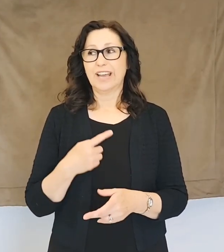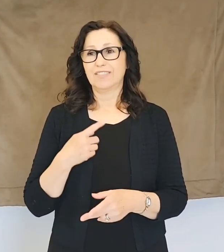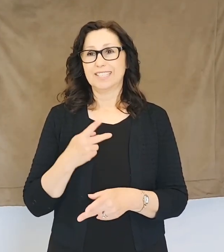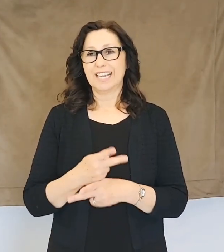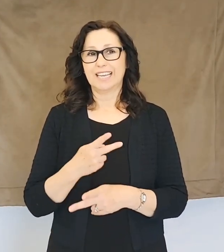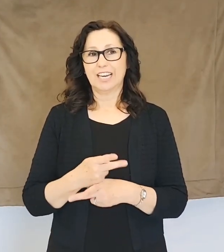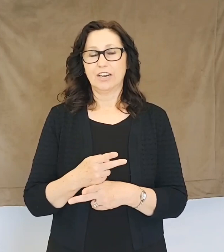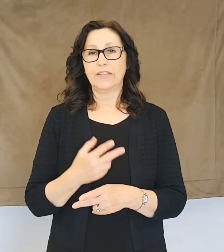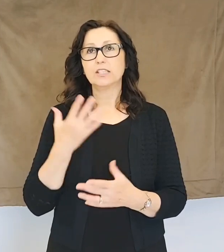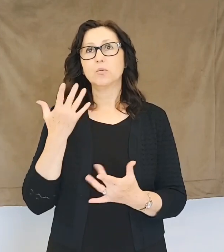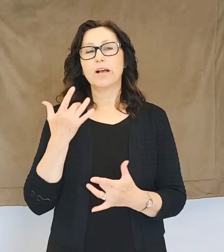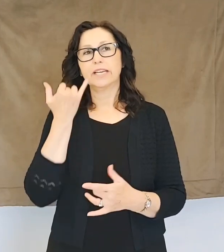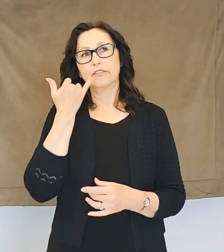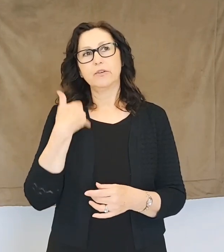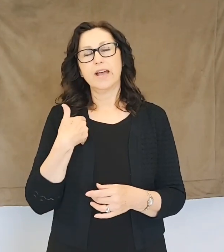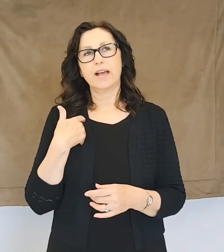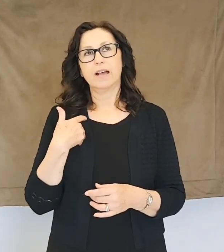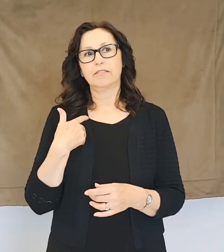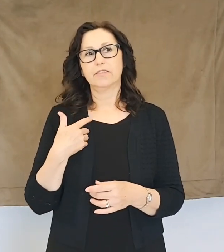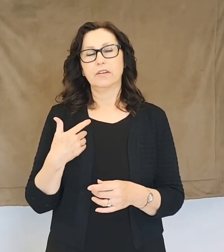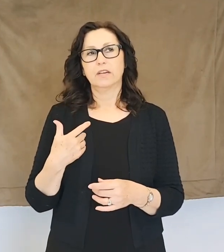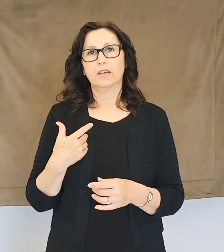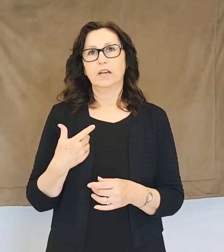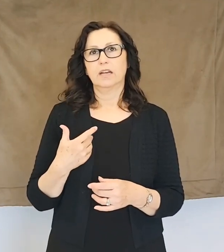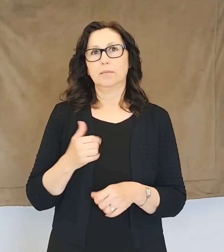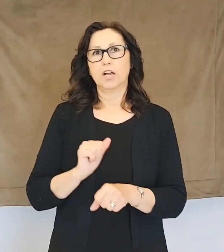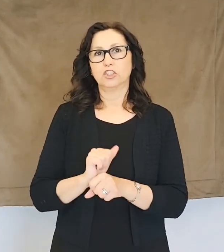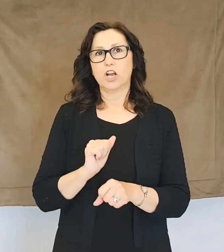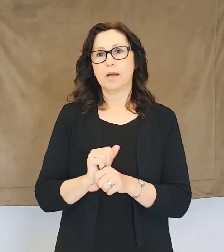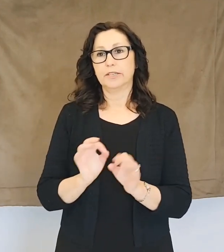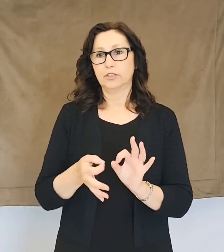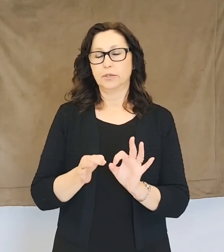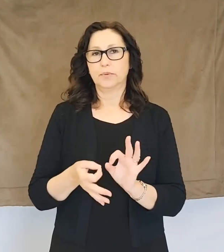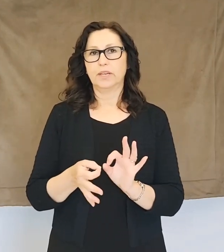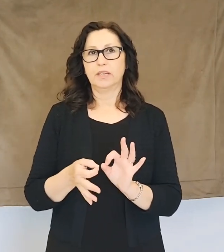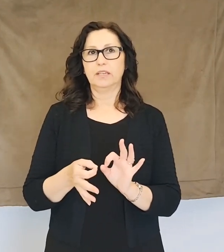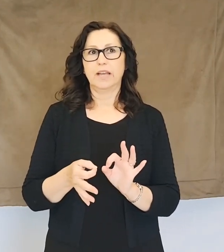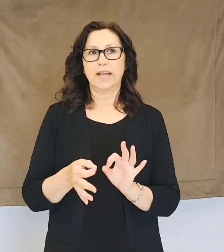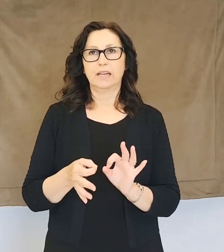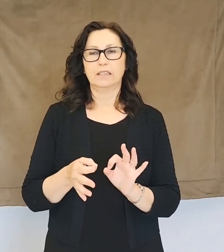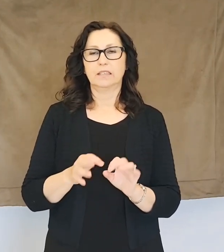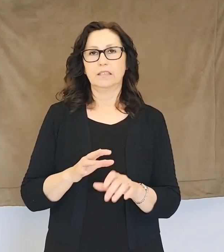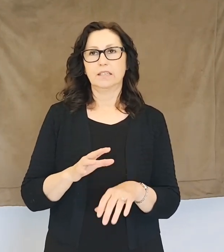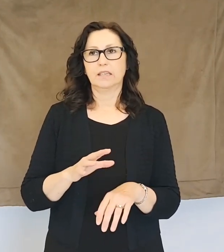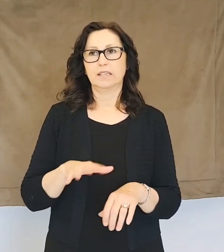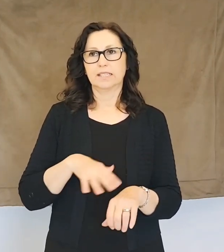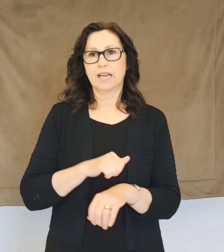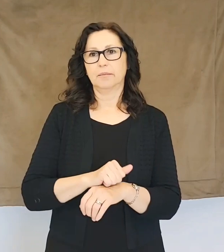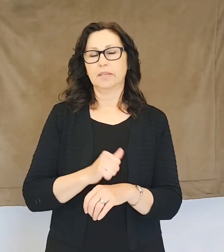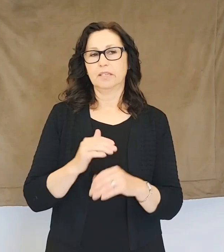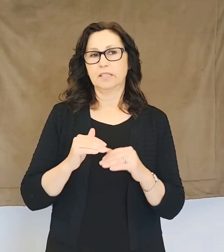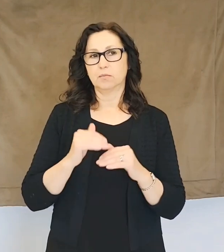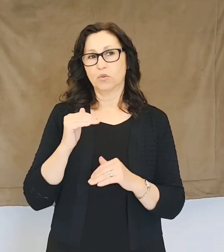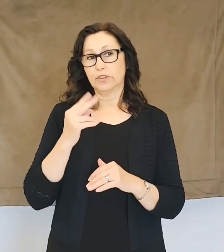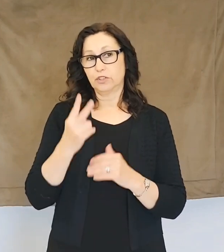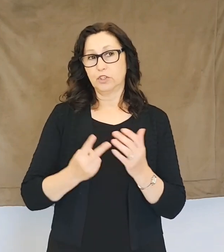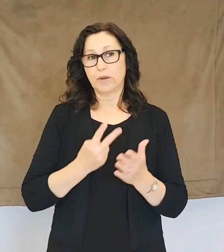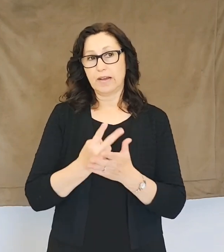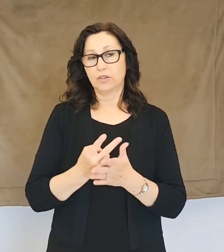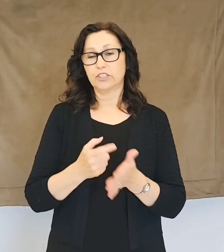have to take care. That's why if you have a job interpreting and the assignment is more than 2 hours,